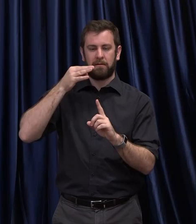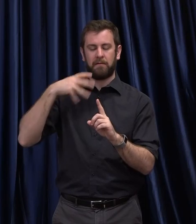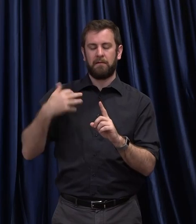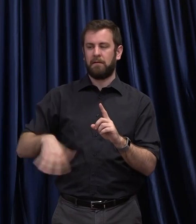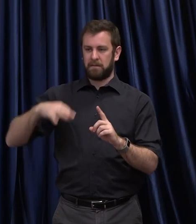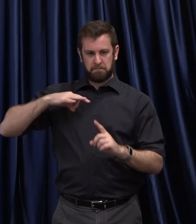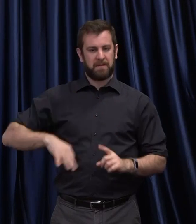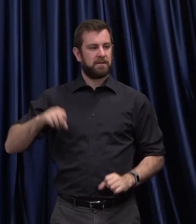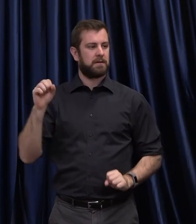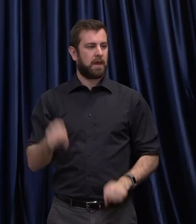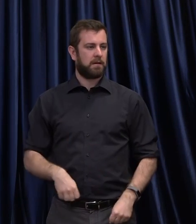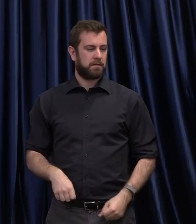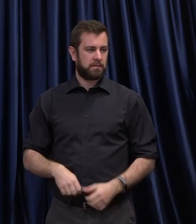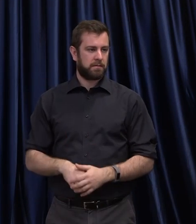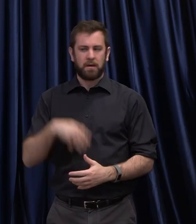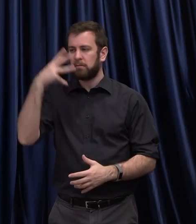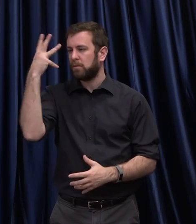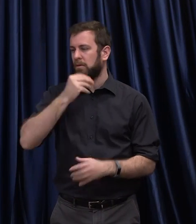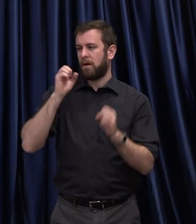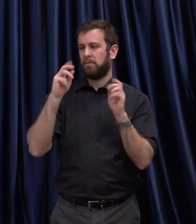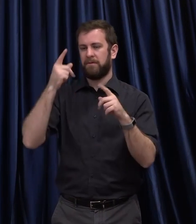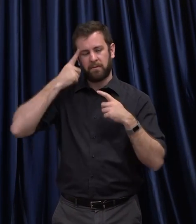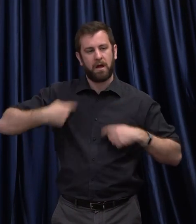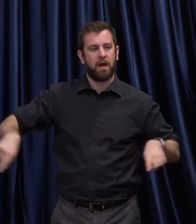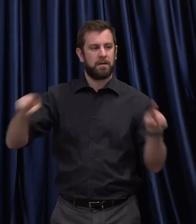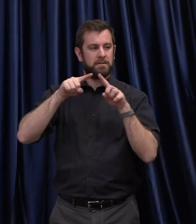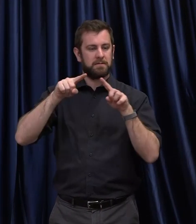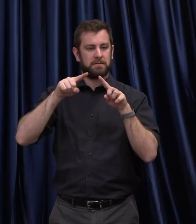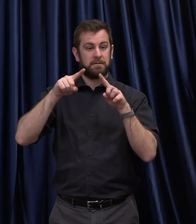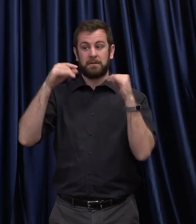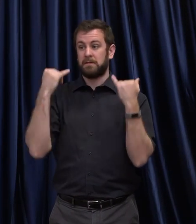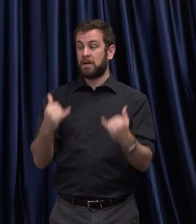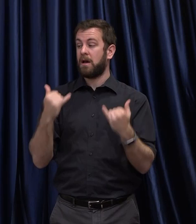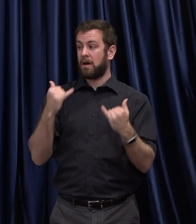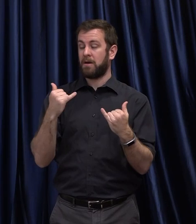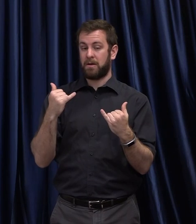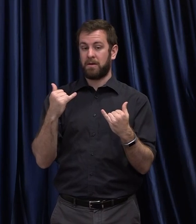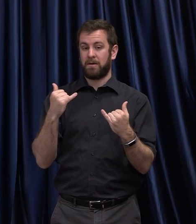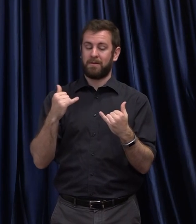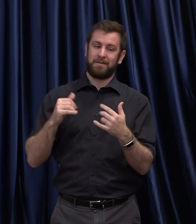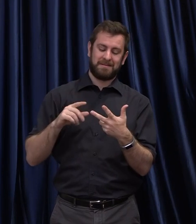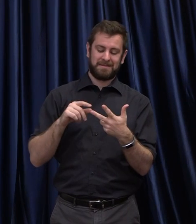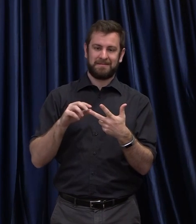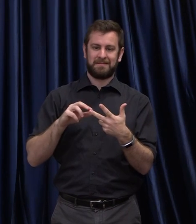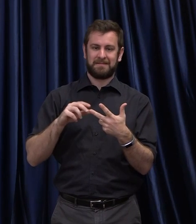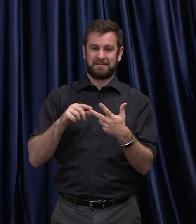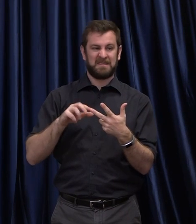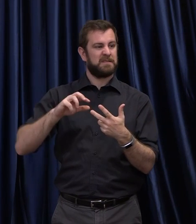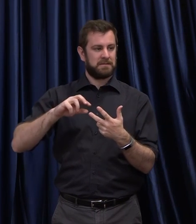us. Let us move into this second of the three parts of the